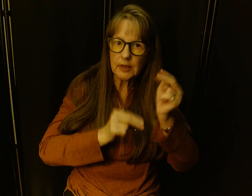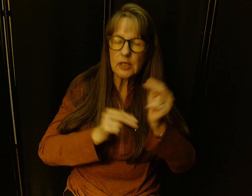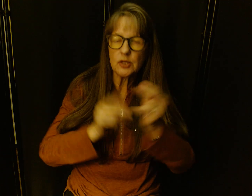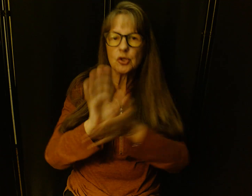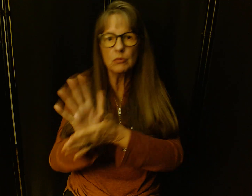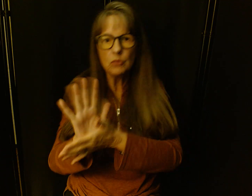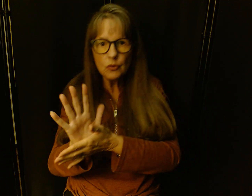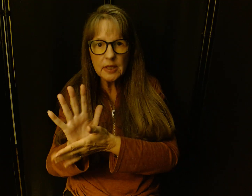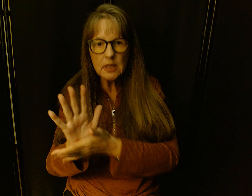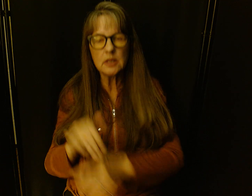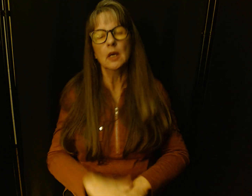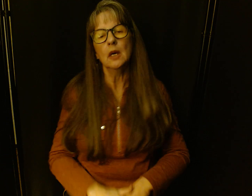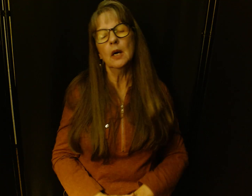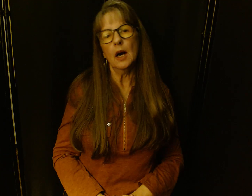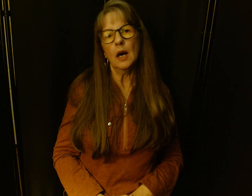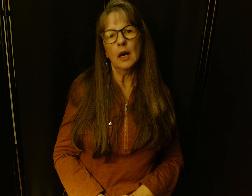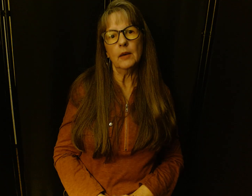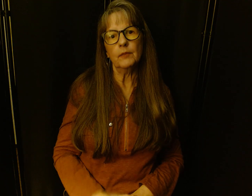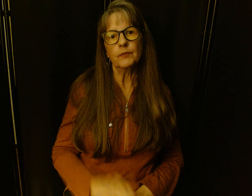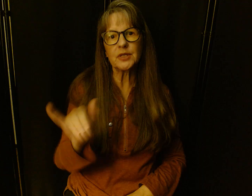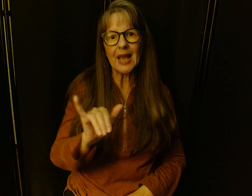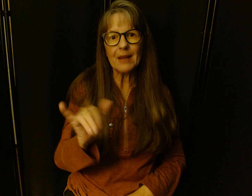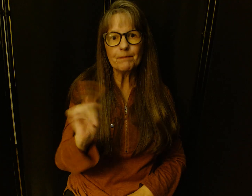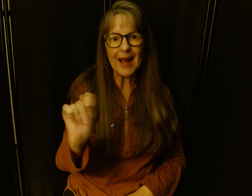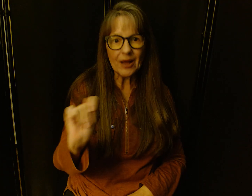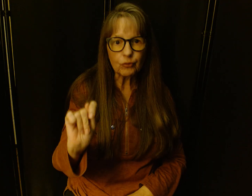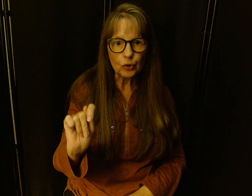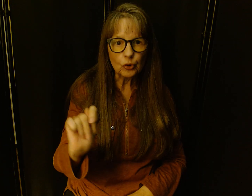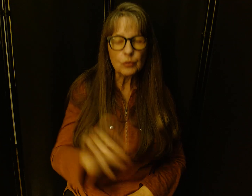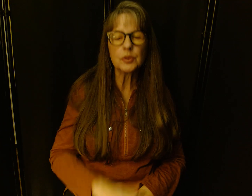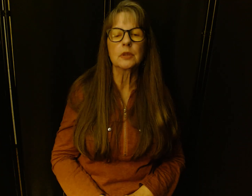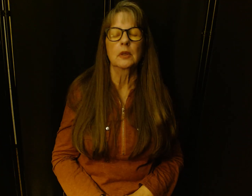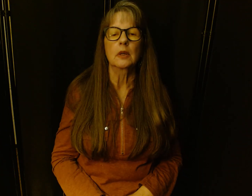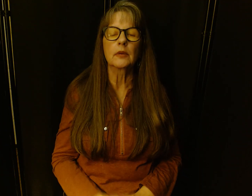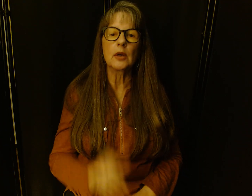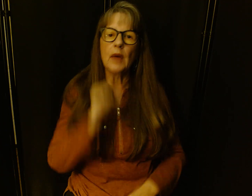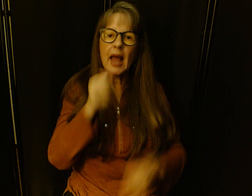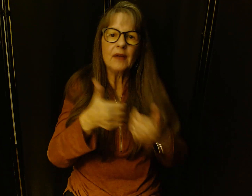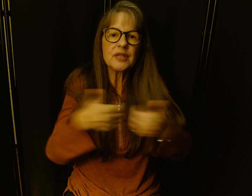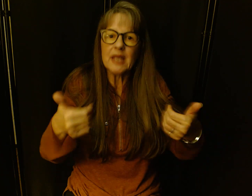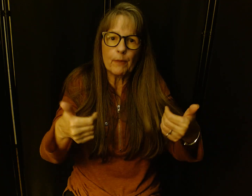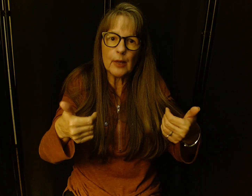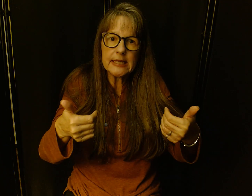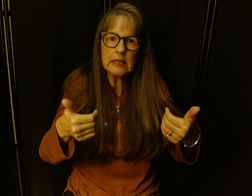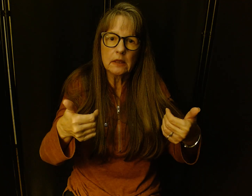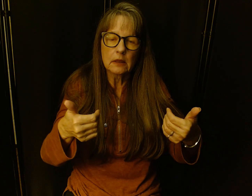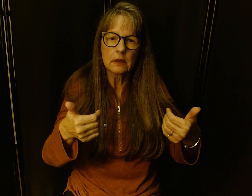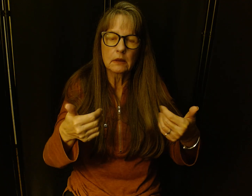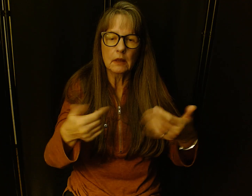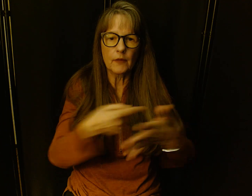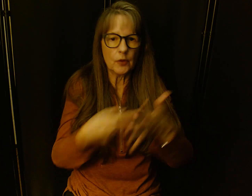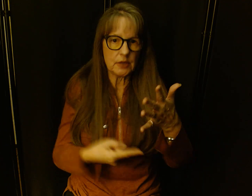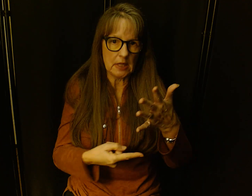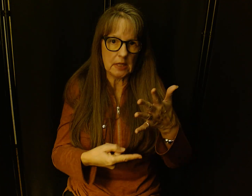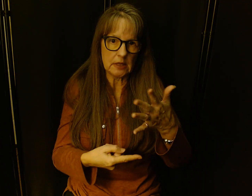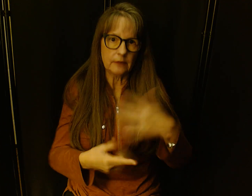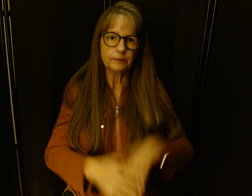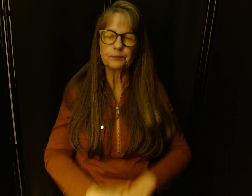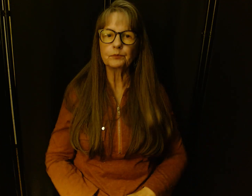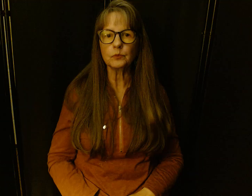and to movies, same bathrooms. They don't have separate of those things.